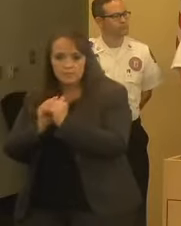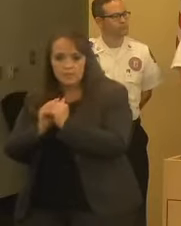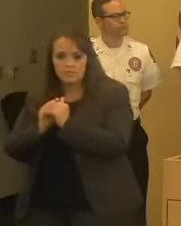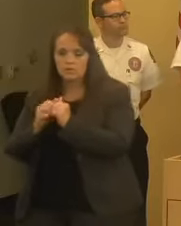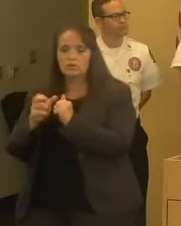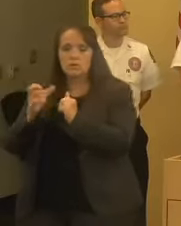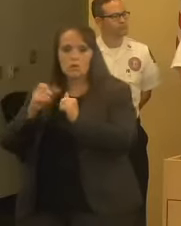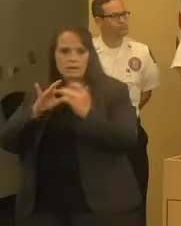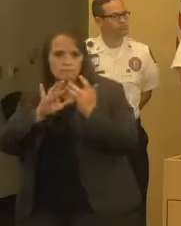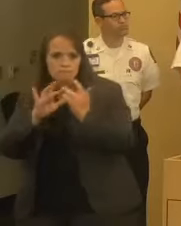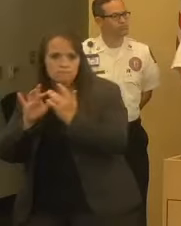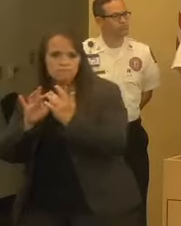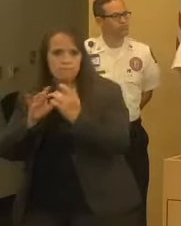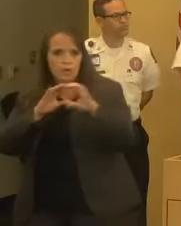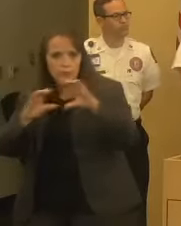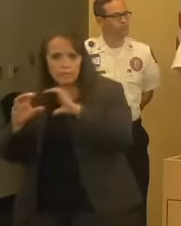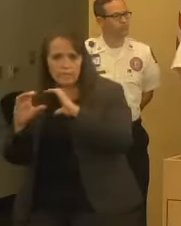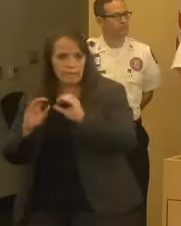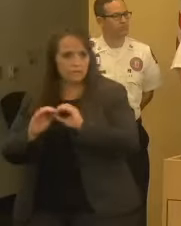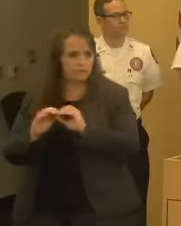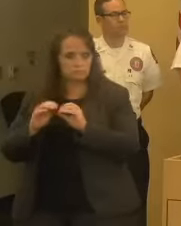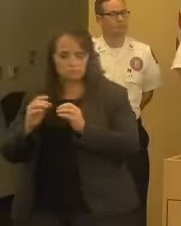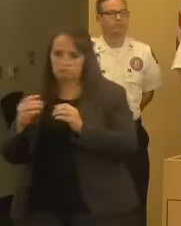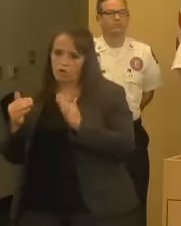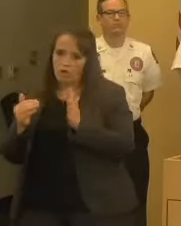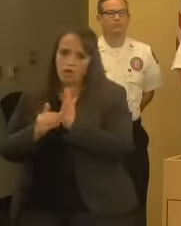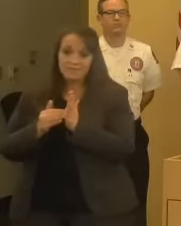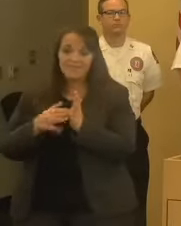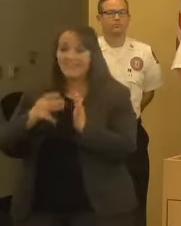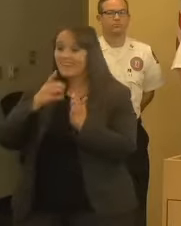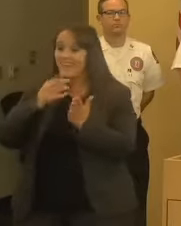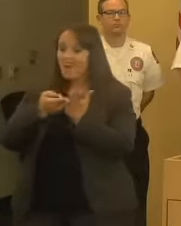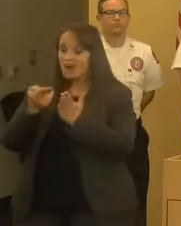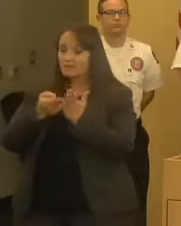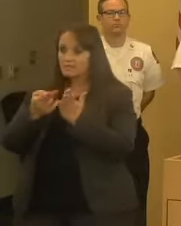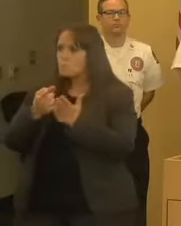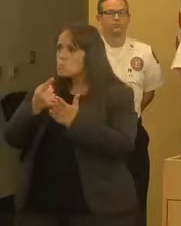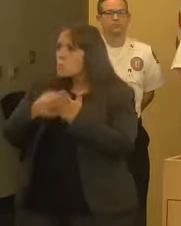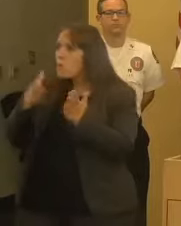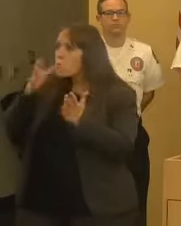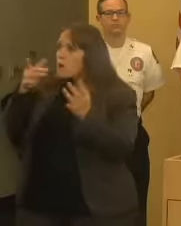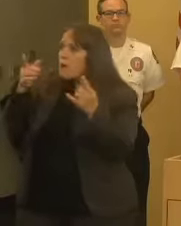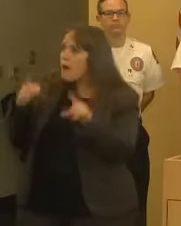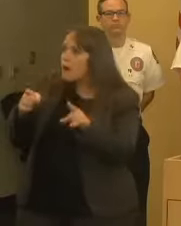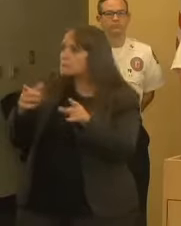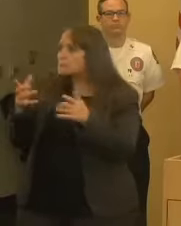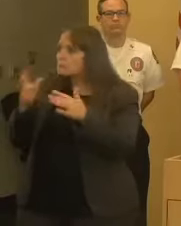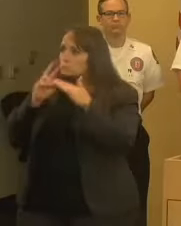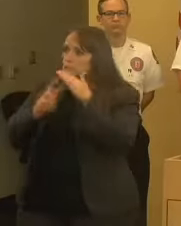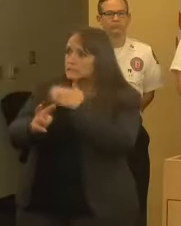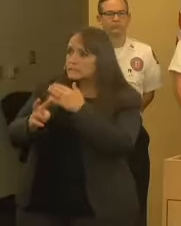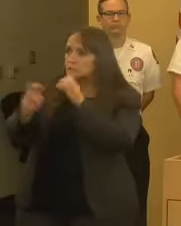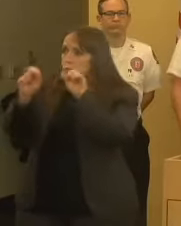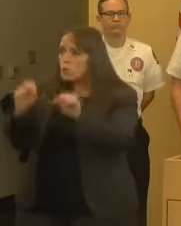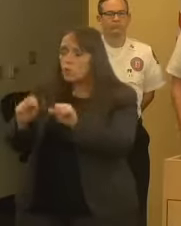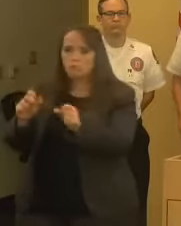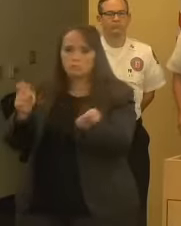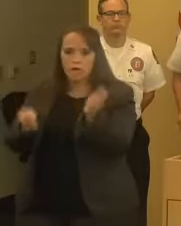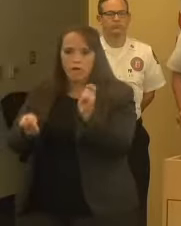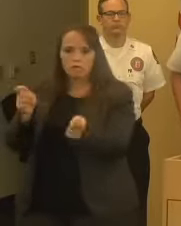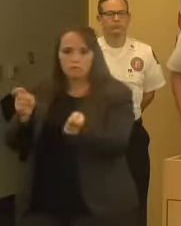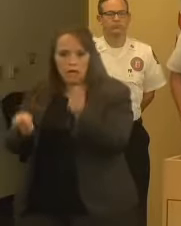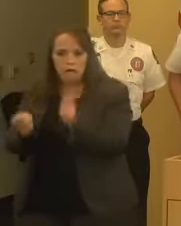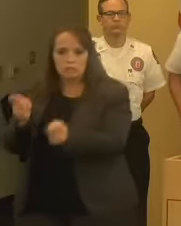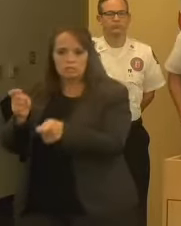The information about this storm changes hourly and daily, and we're going to continue to track that and communicate in